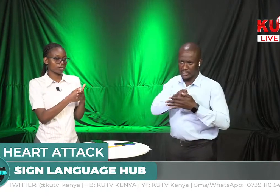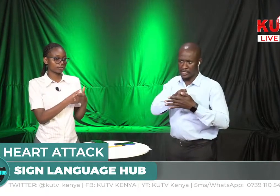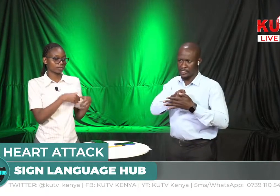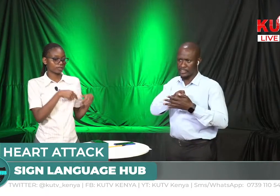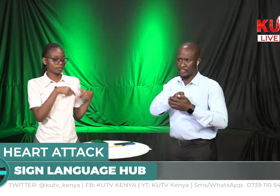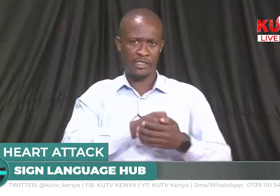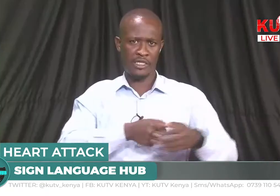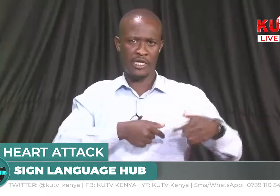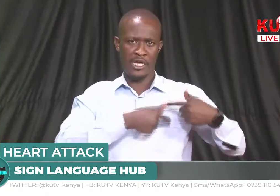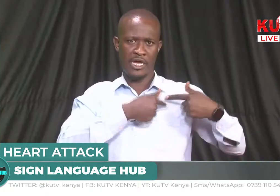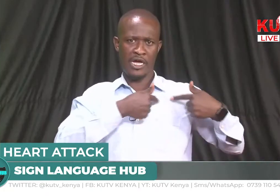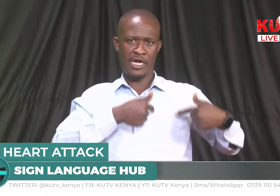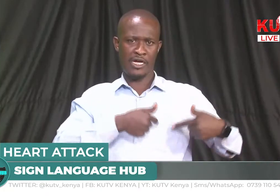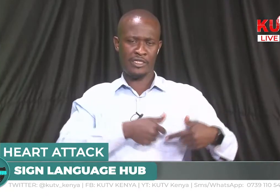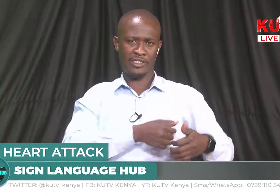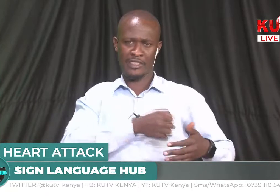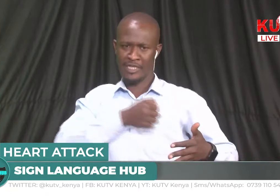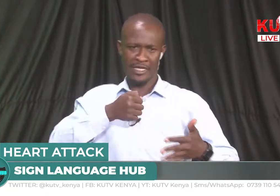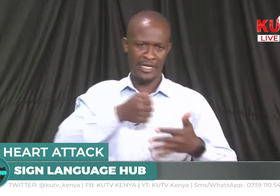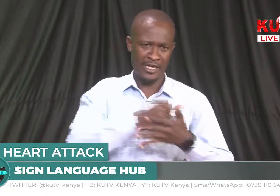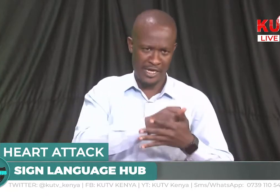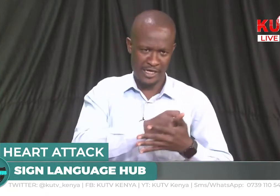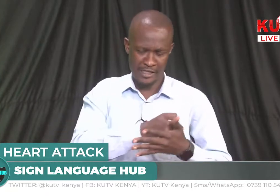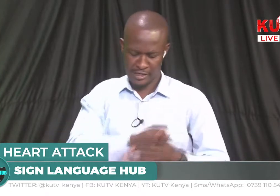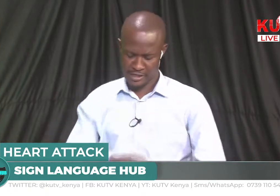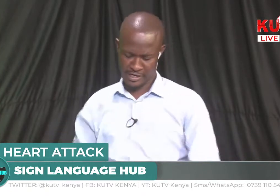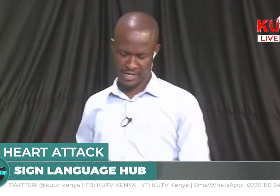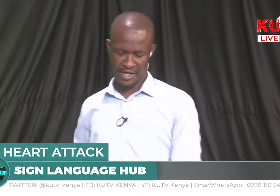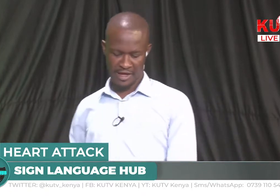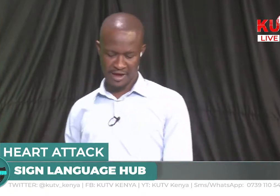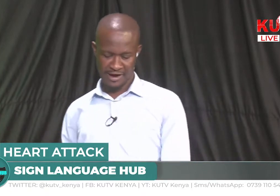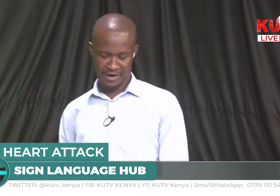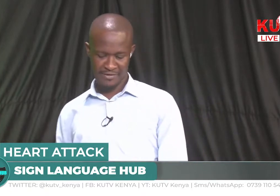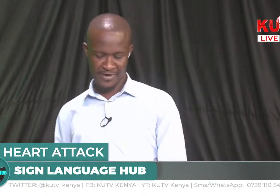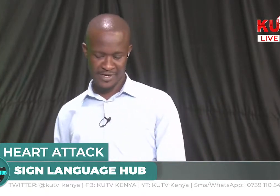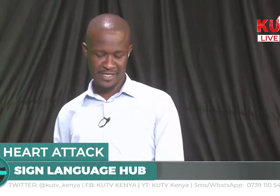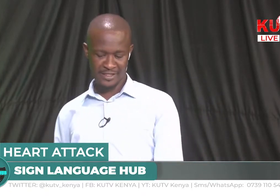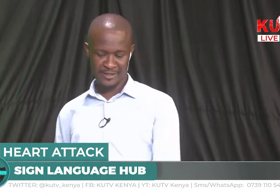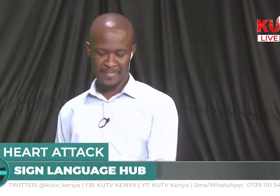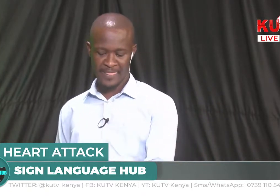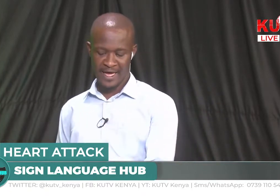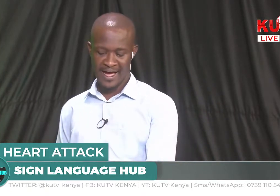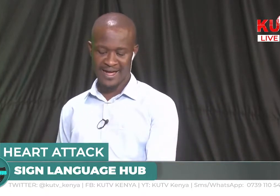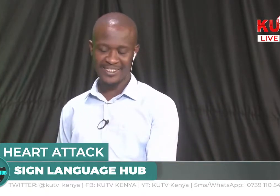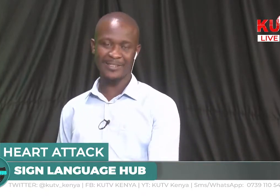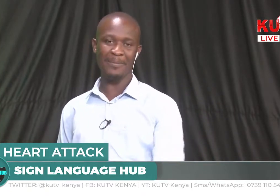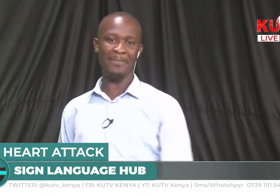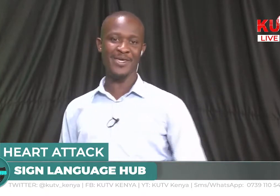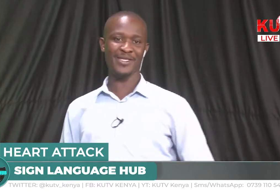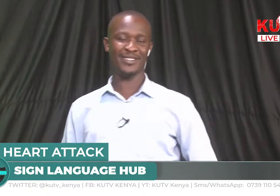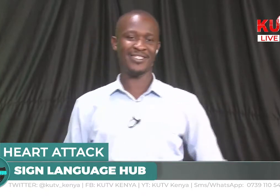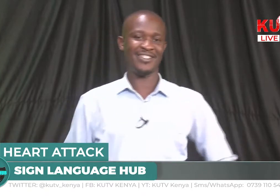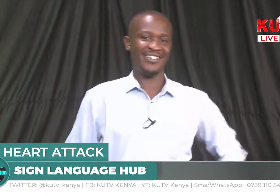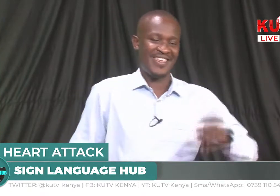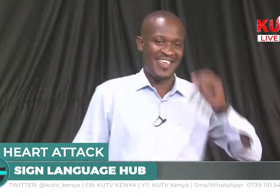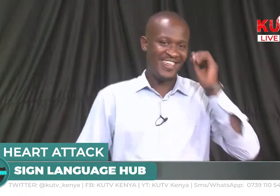attack. Heart attack. All right, another one is heartbeat. You